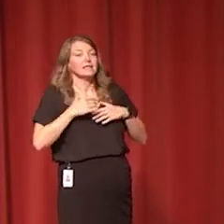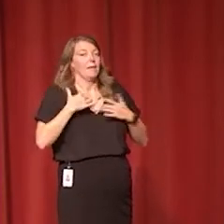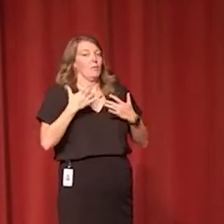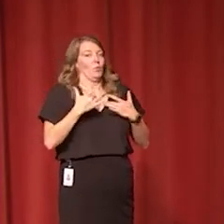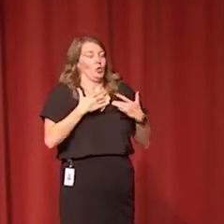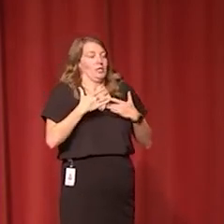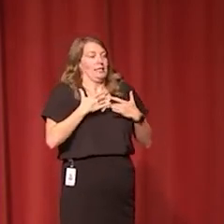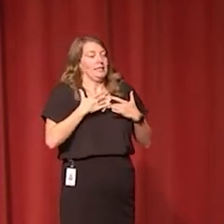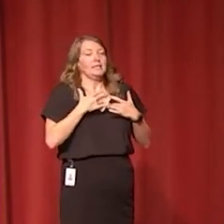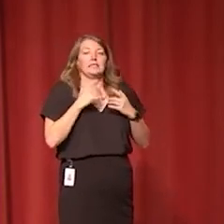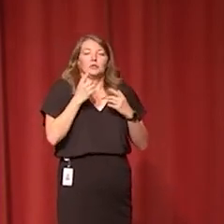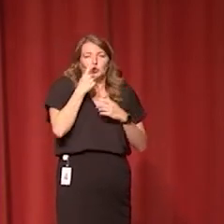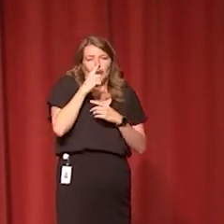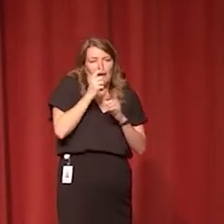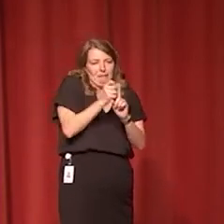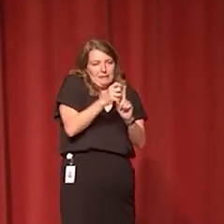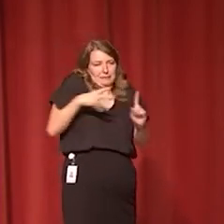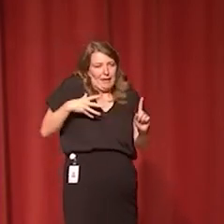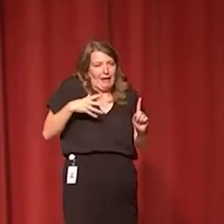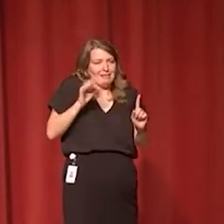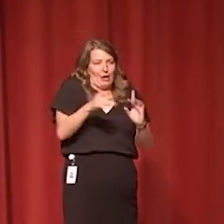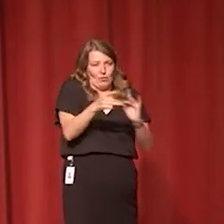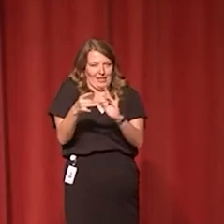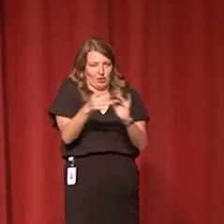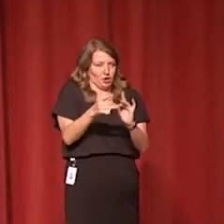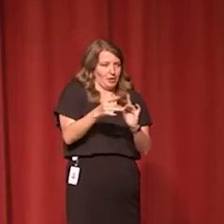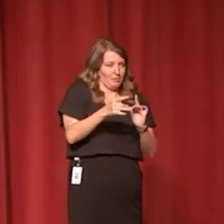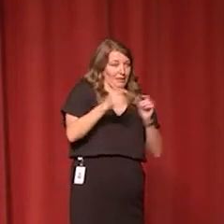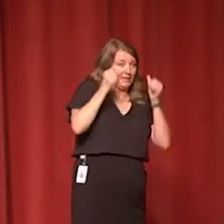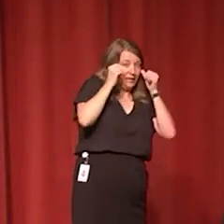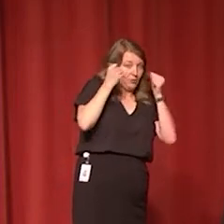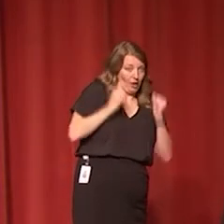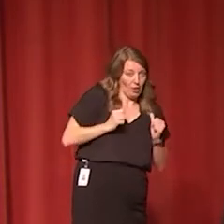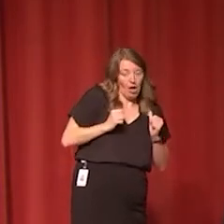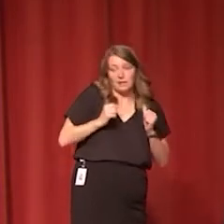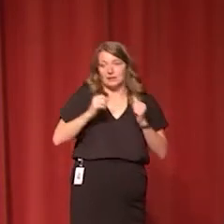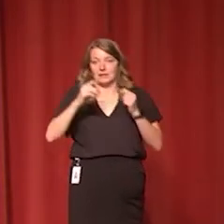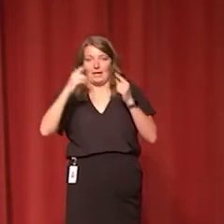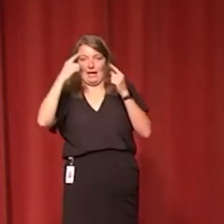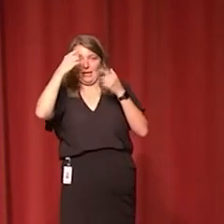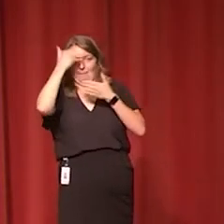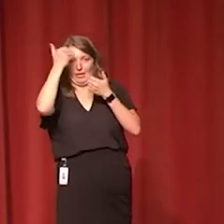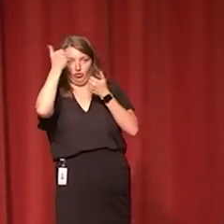you expand on the relationship between hearing loss and dementia?